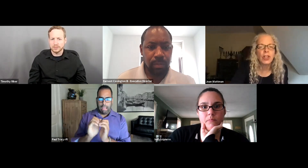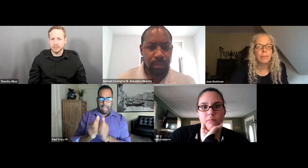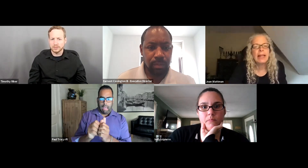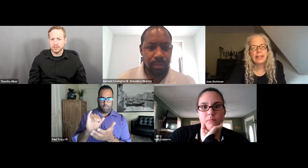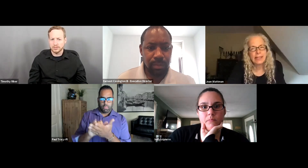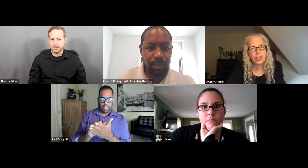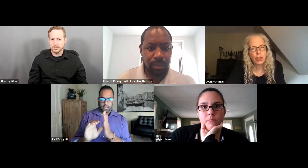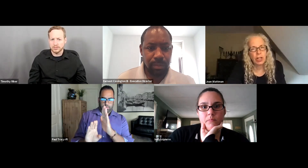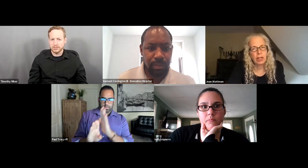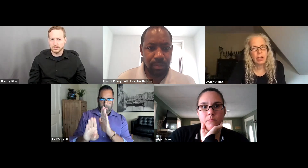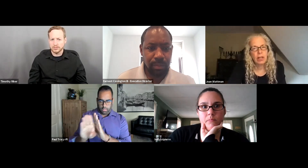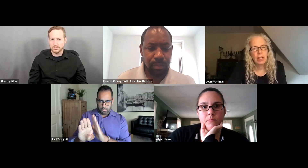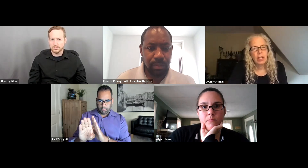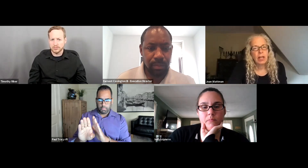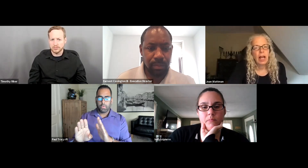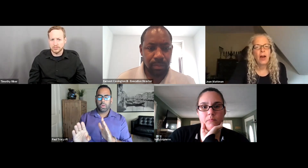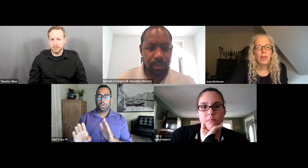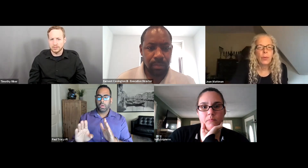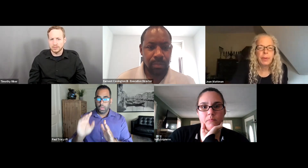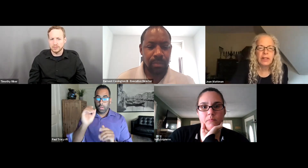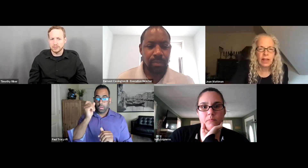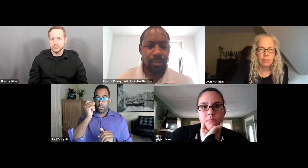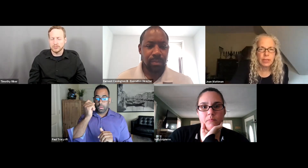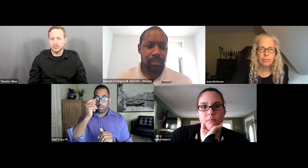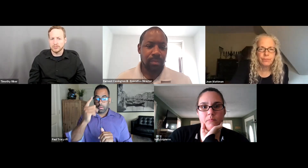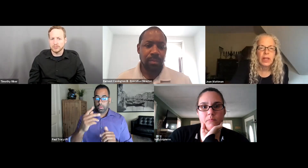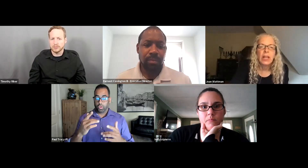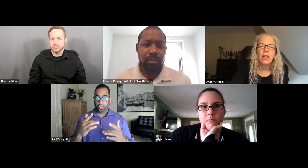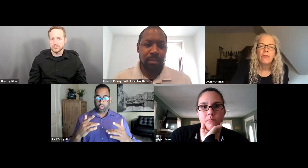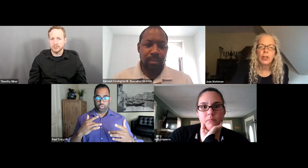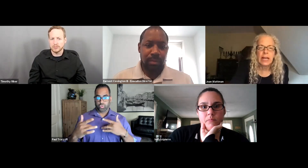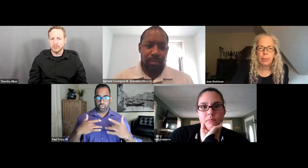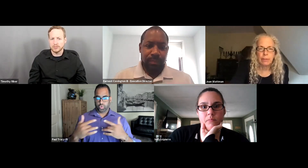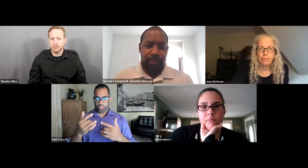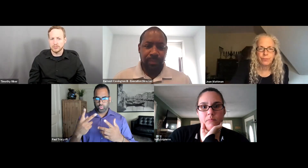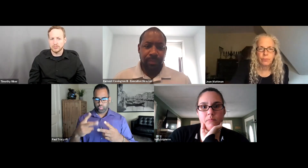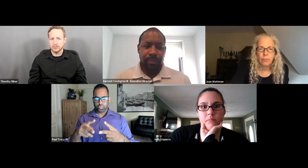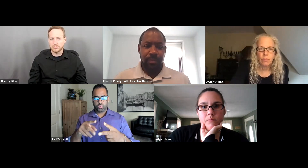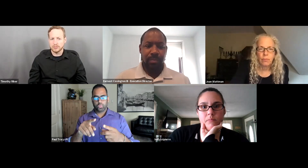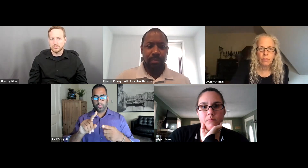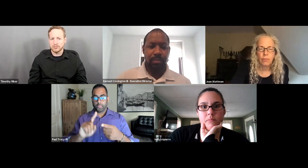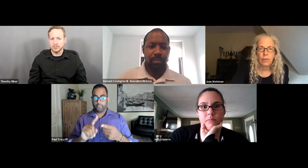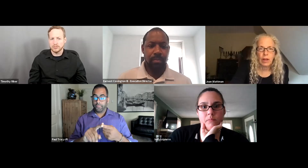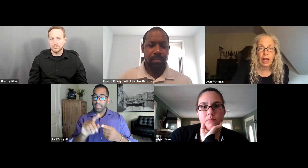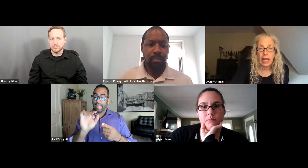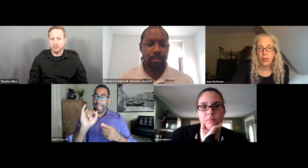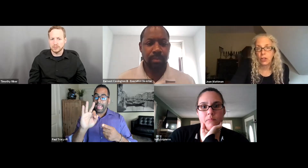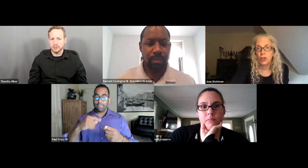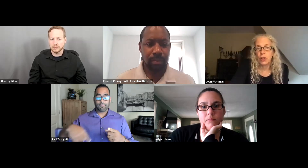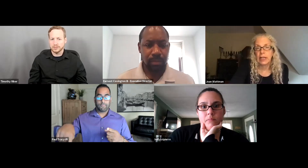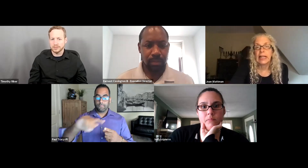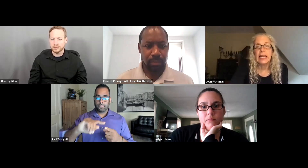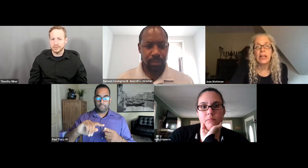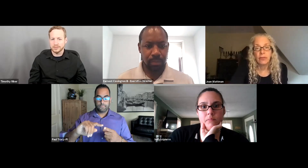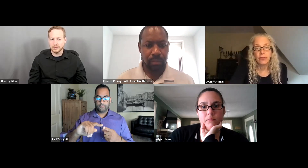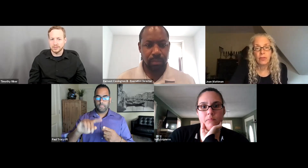would actually make the decision how that would be developed? For example, I have a